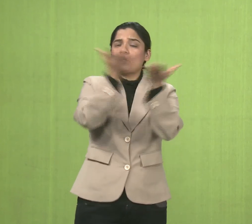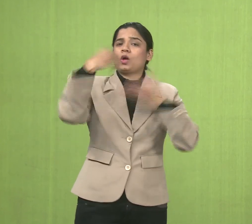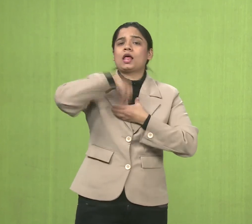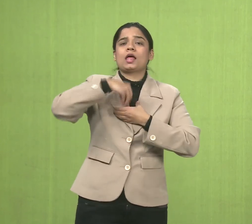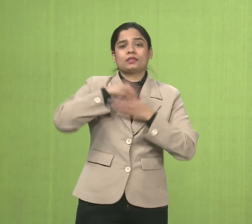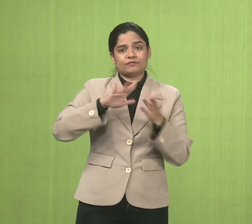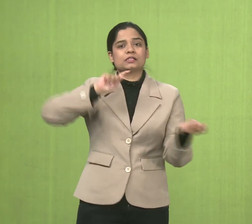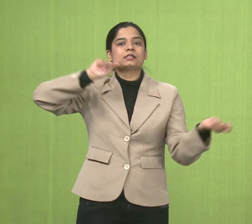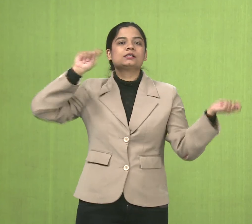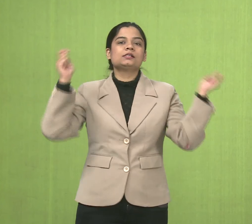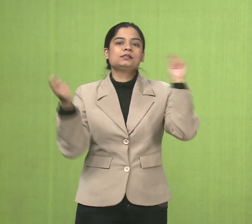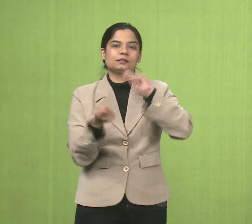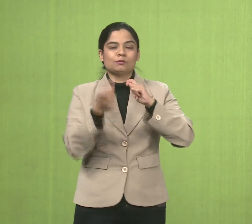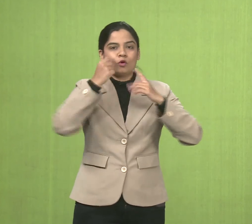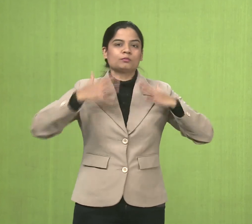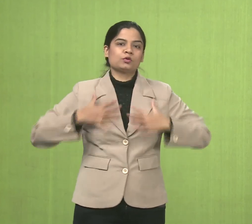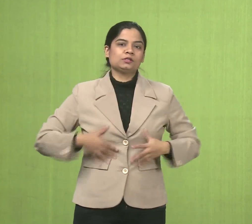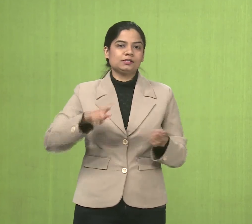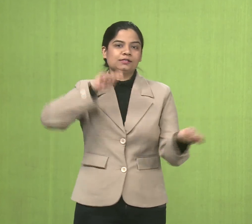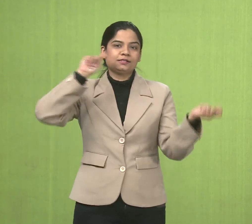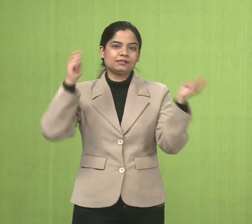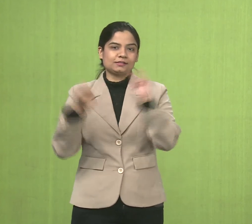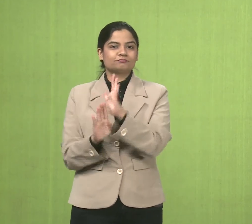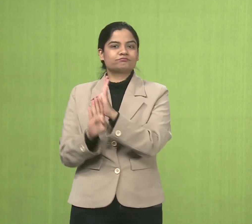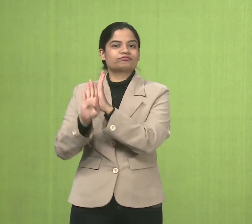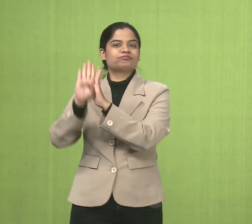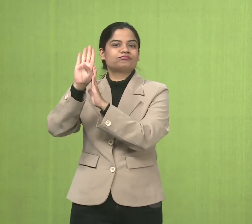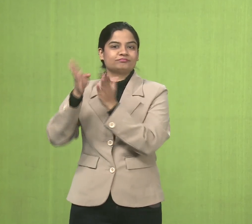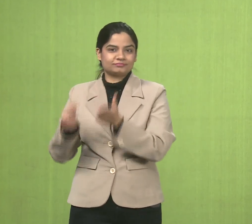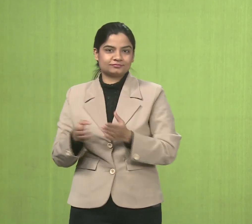not contain sperms. So these are the changes in the men's body, the boy's body.